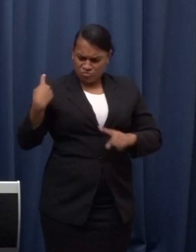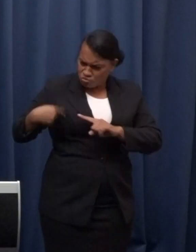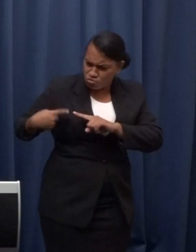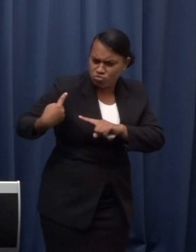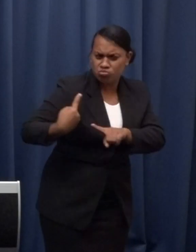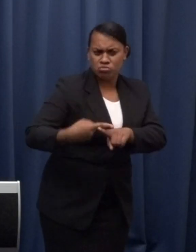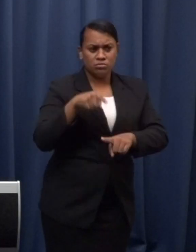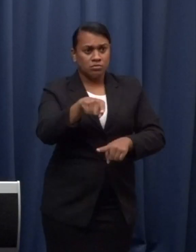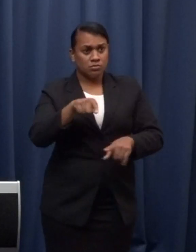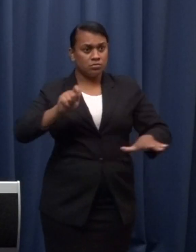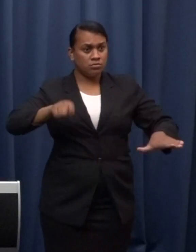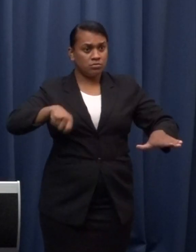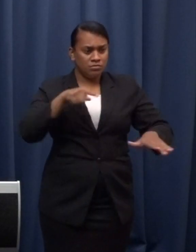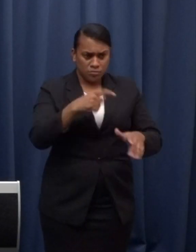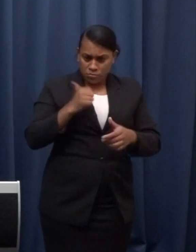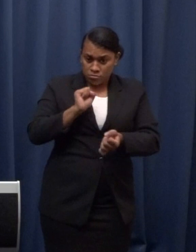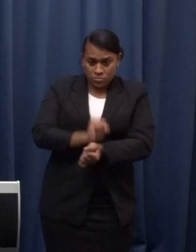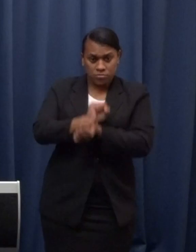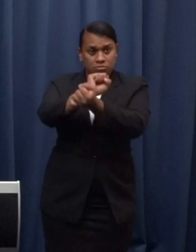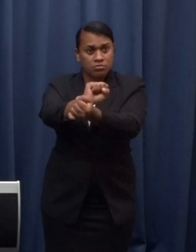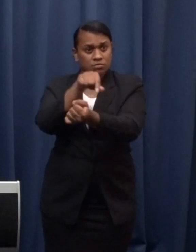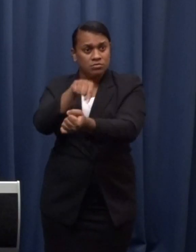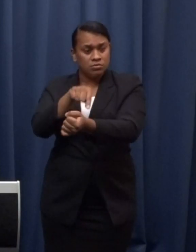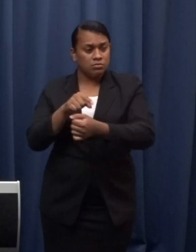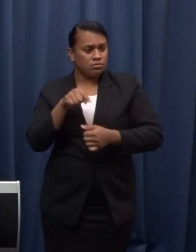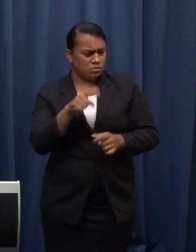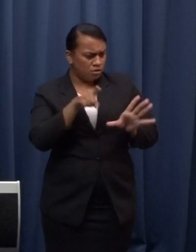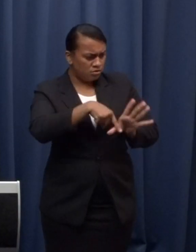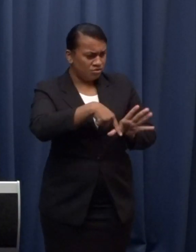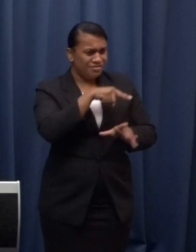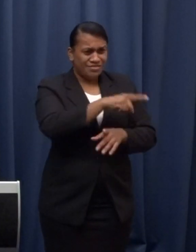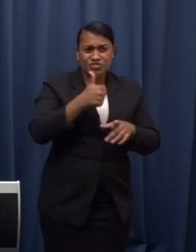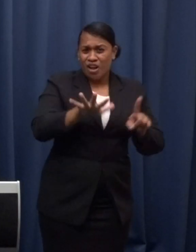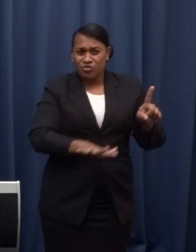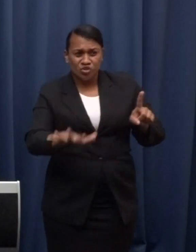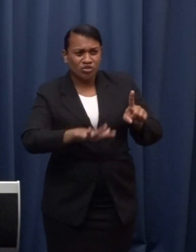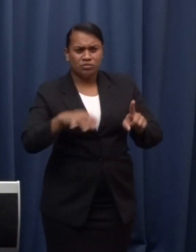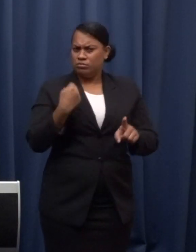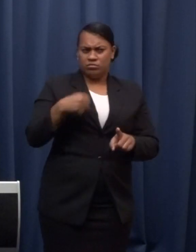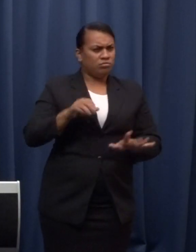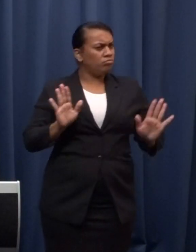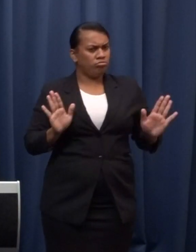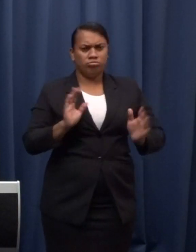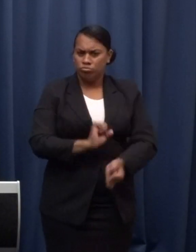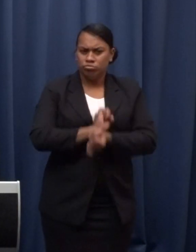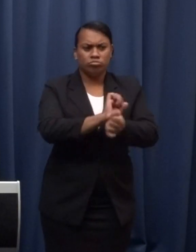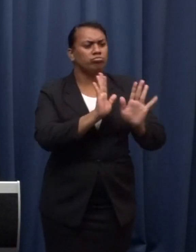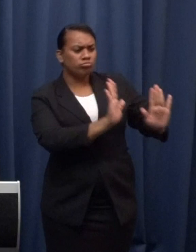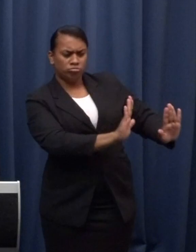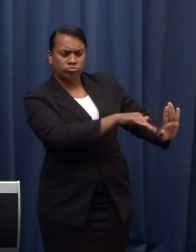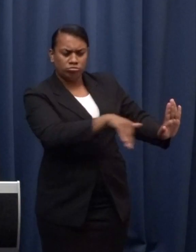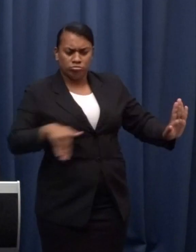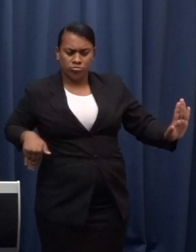centers into or outside the Greater Lautoka area. We will also be establishing fever clinics in